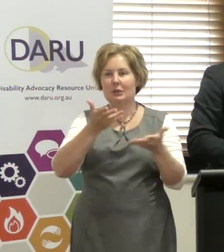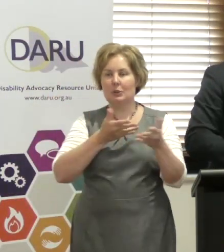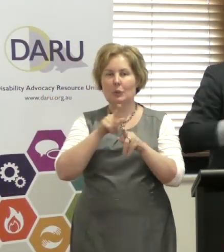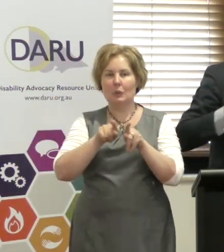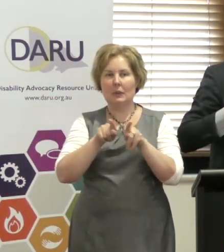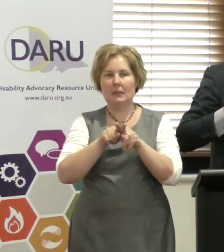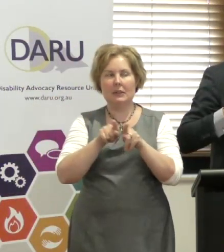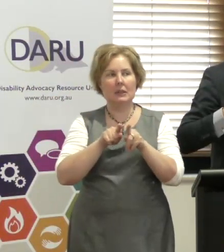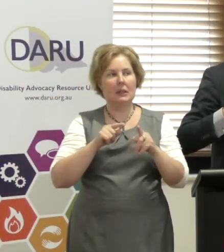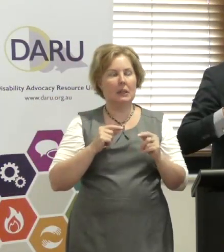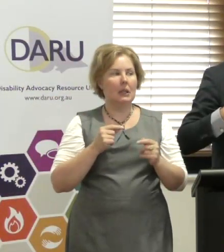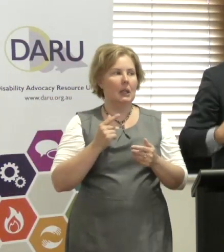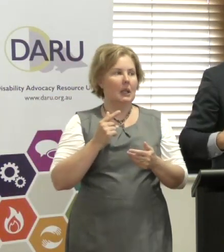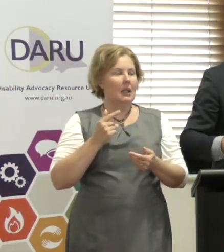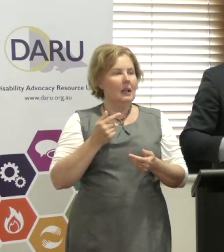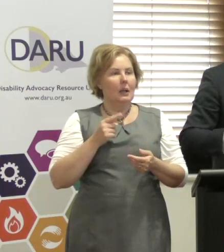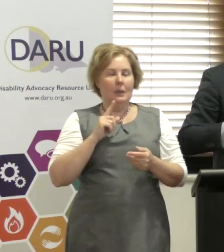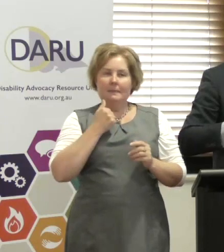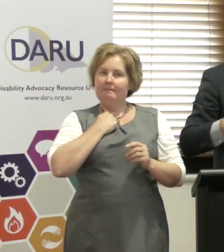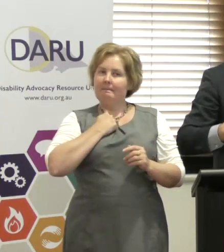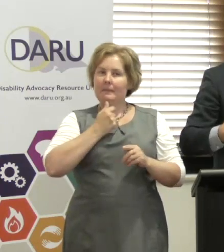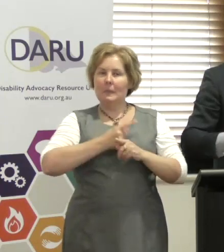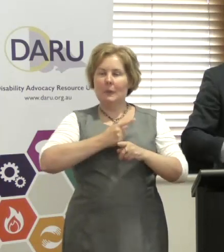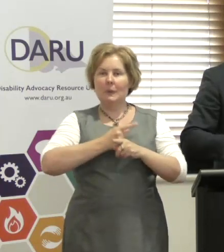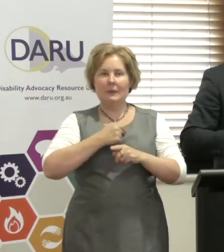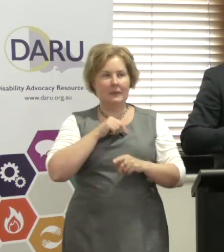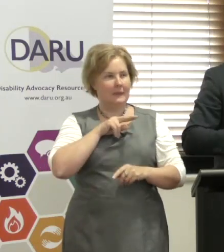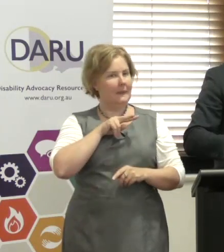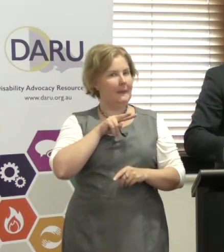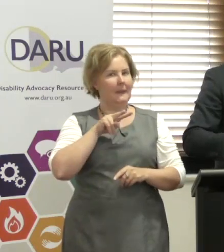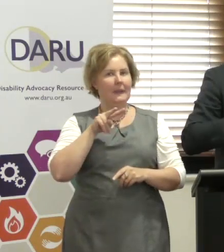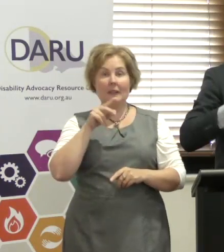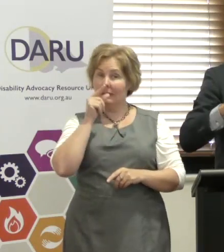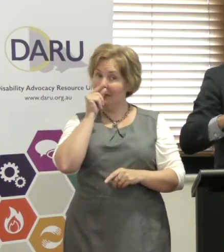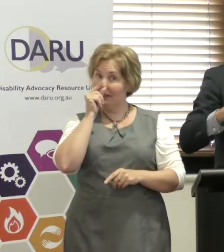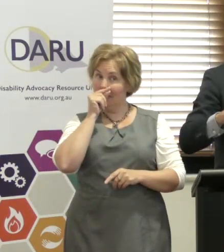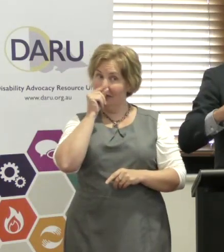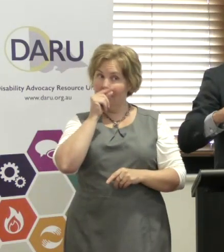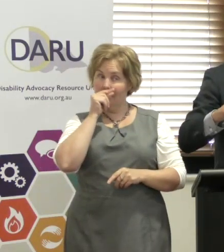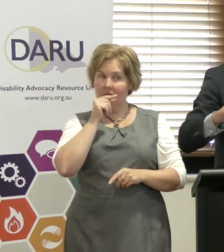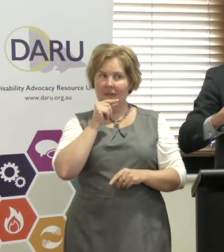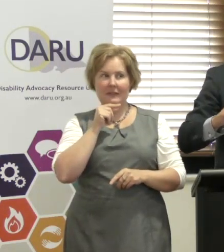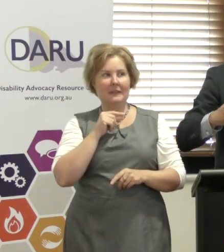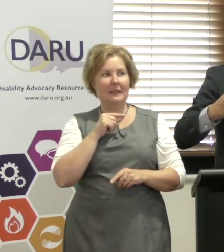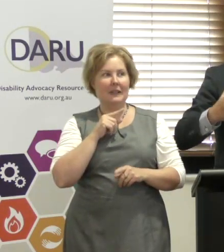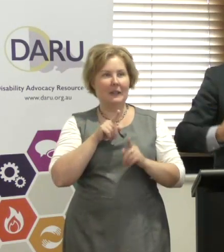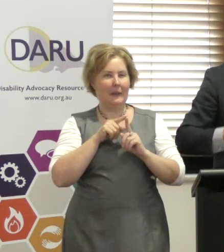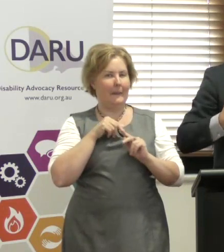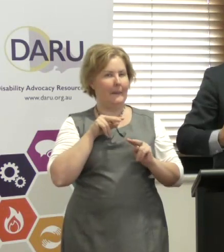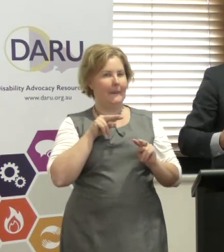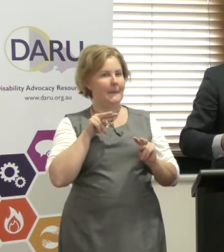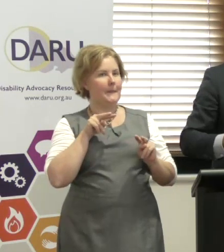I said a lot of these that I've talked about, and I can gauge from people, it can be in just a sort of quiet in the room,